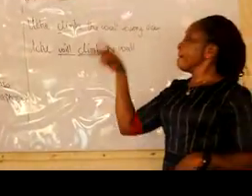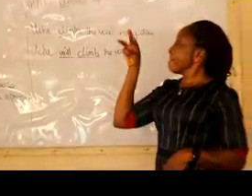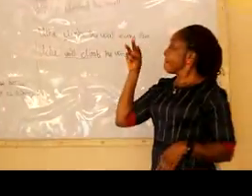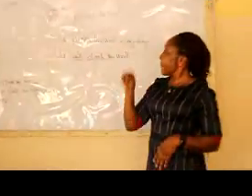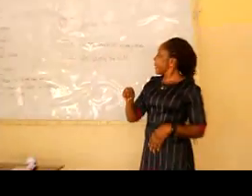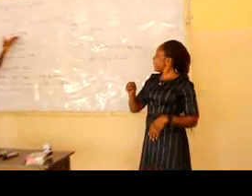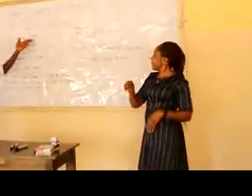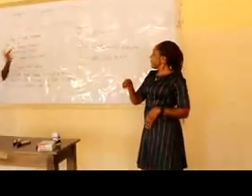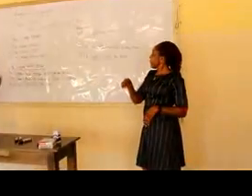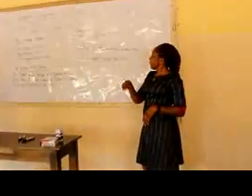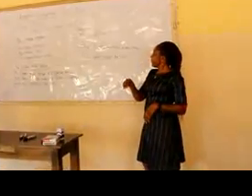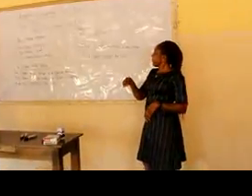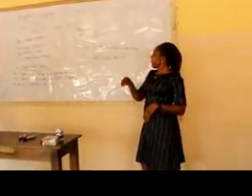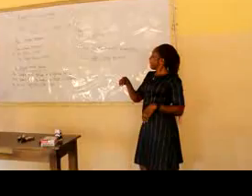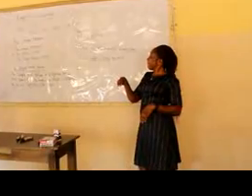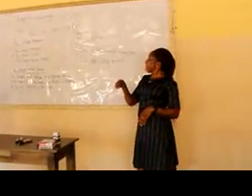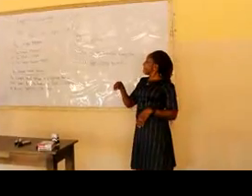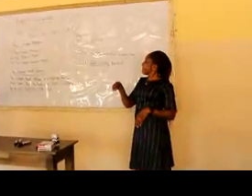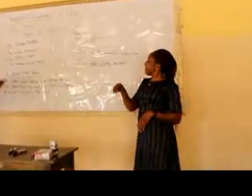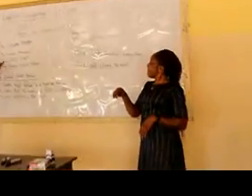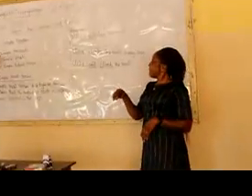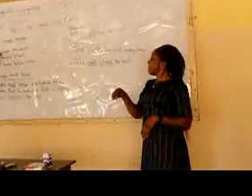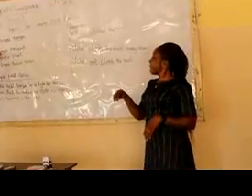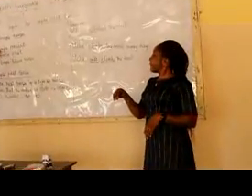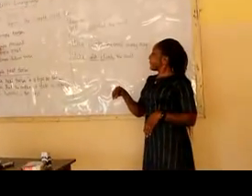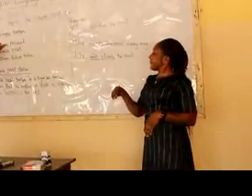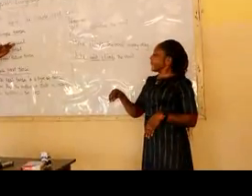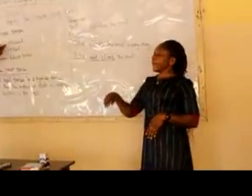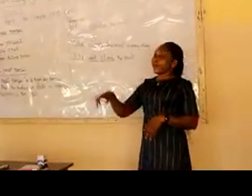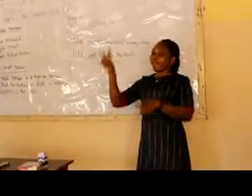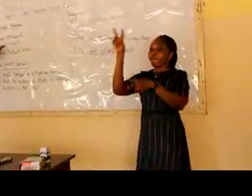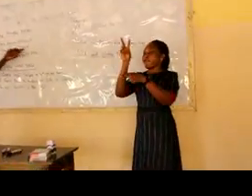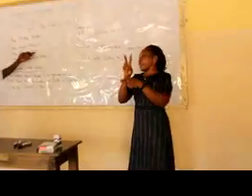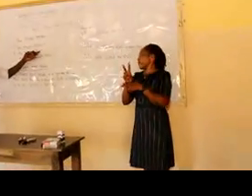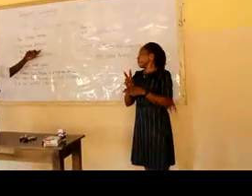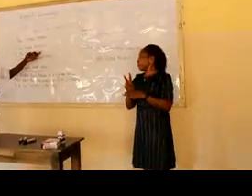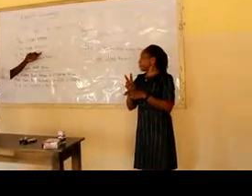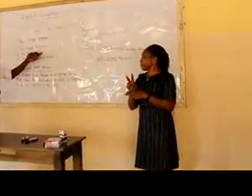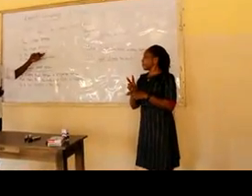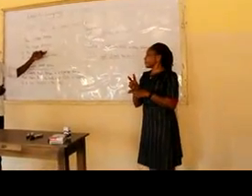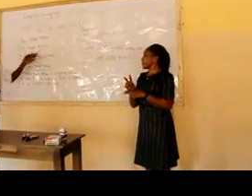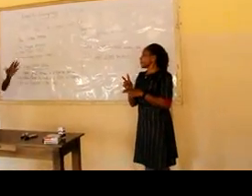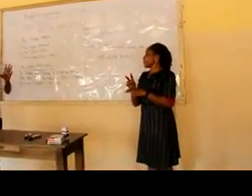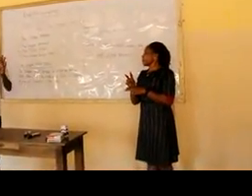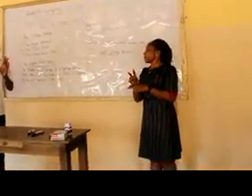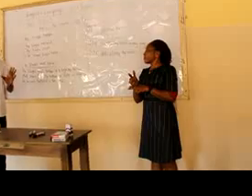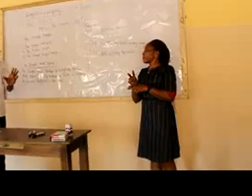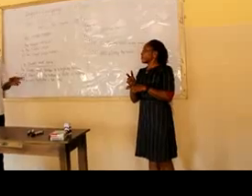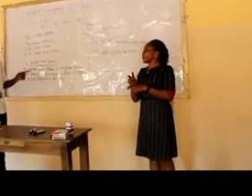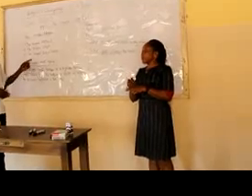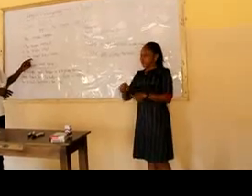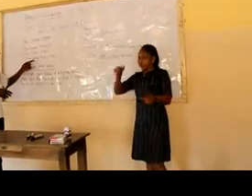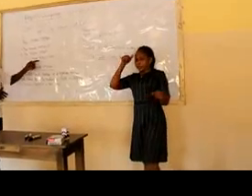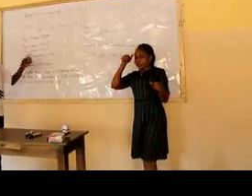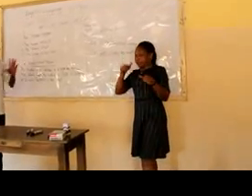in simple tenses, be it the simple present or simple past, but mind